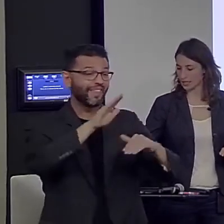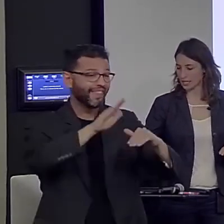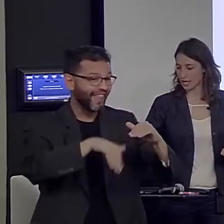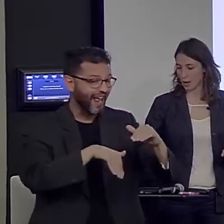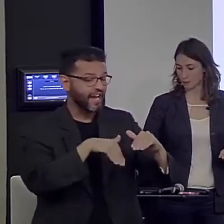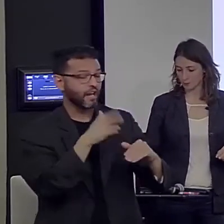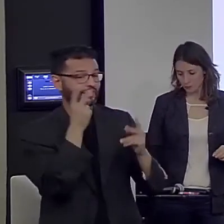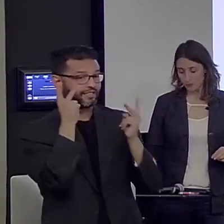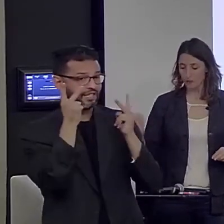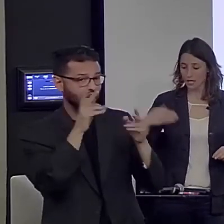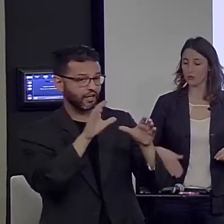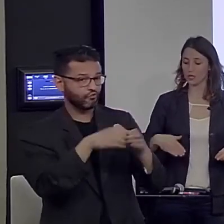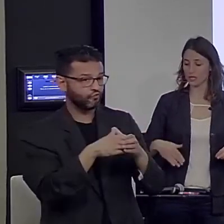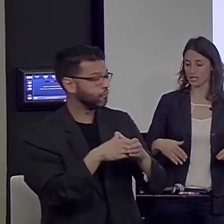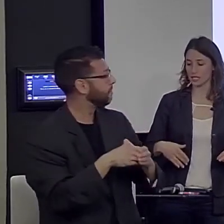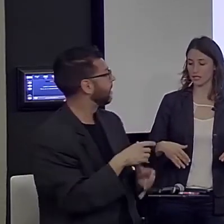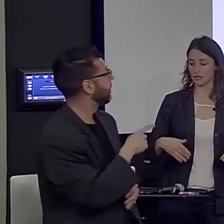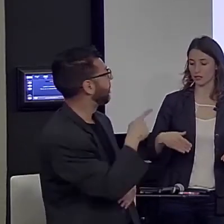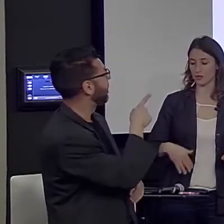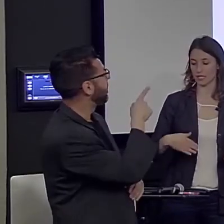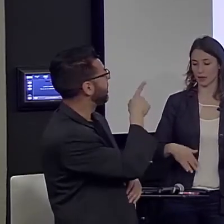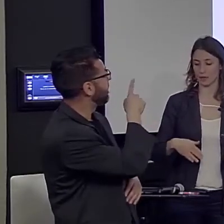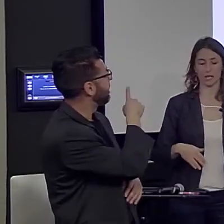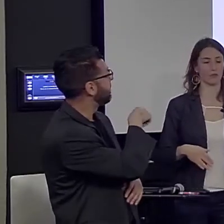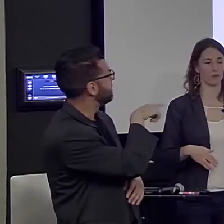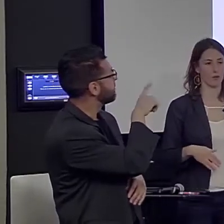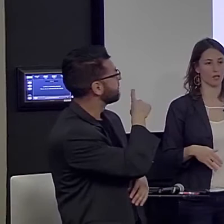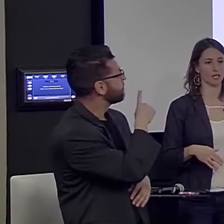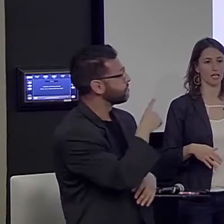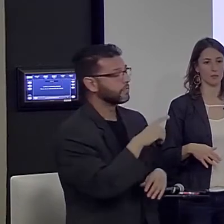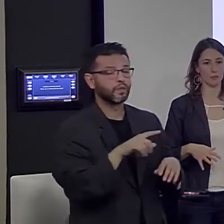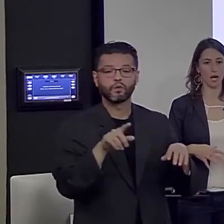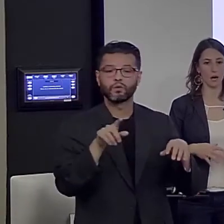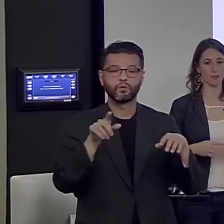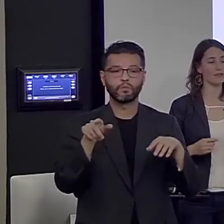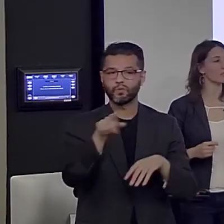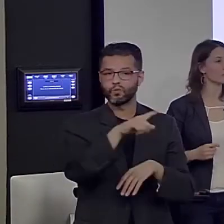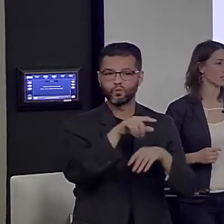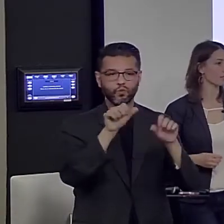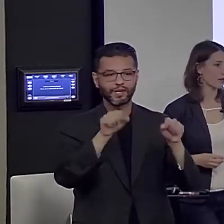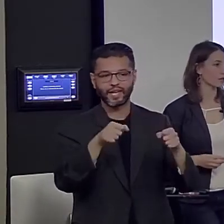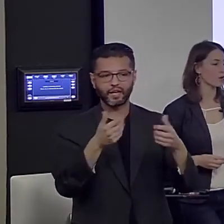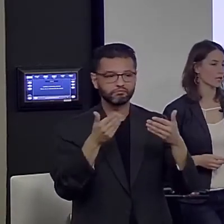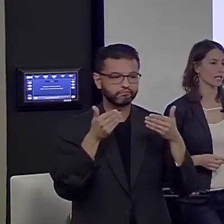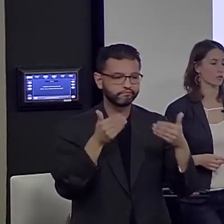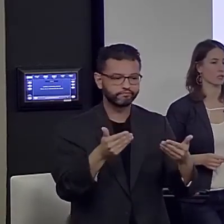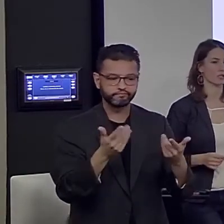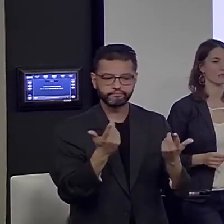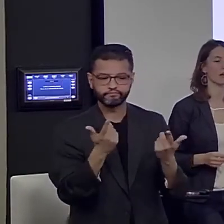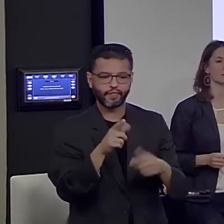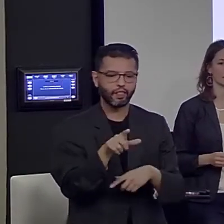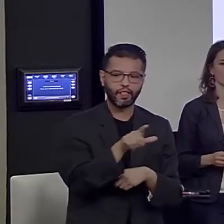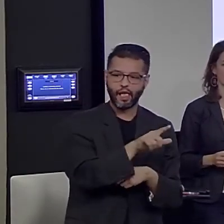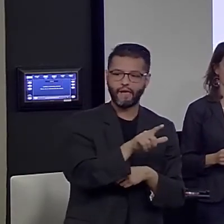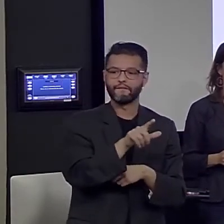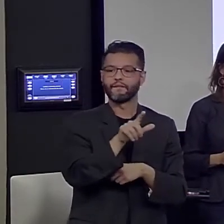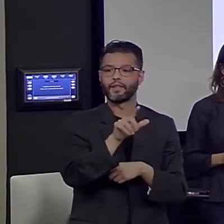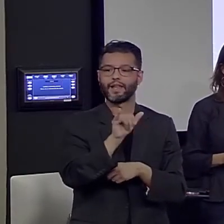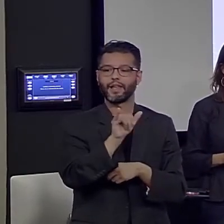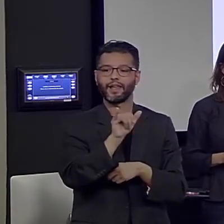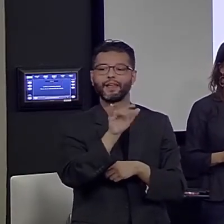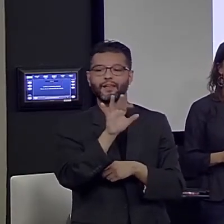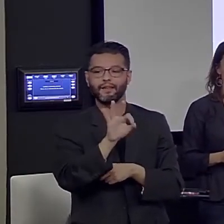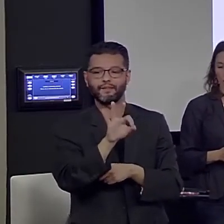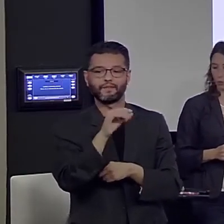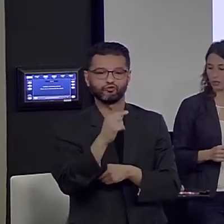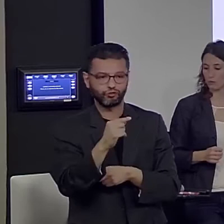okay? And you can do the same thing for left inferior frontal cortex, which is involved in language